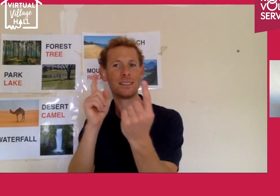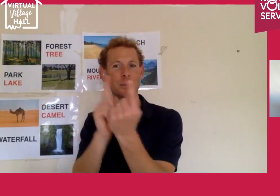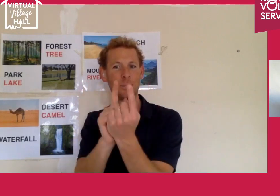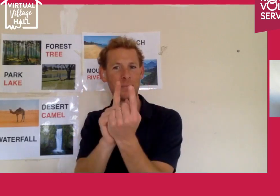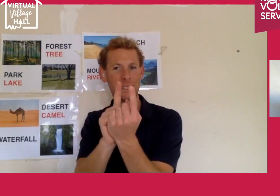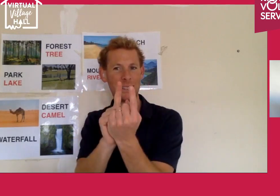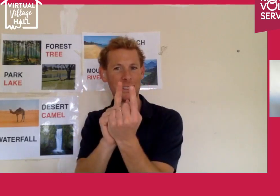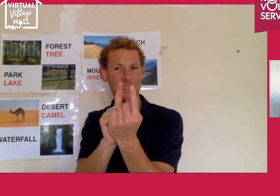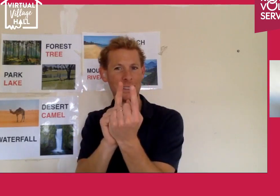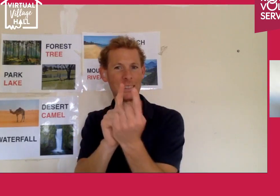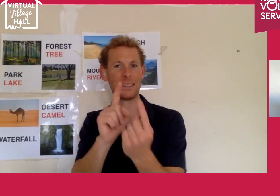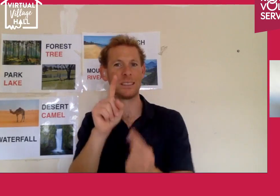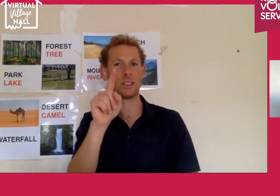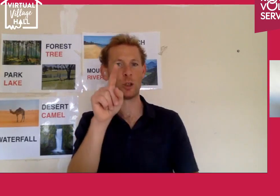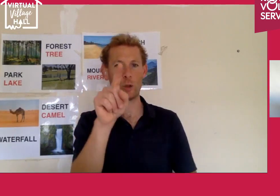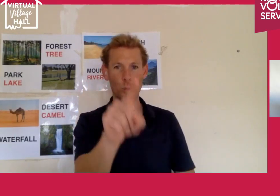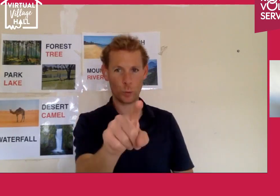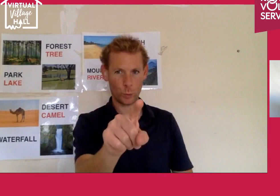to meet you.